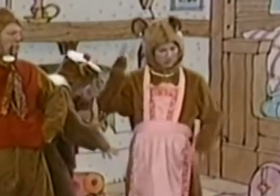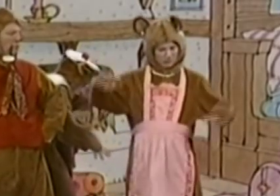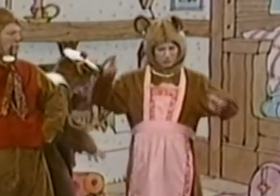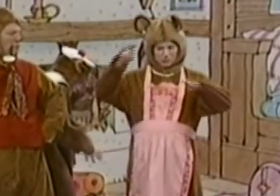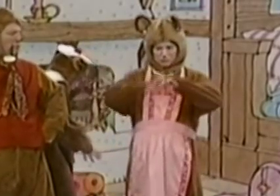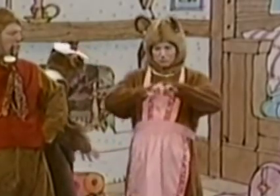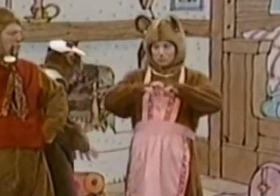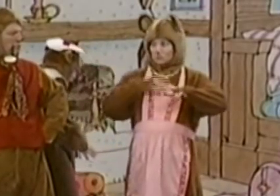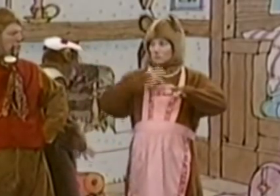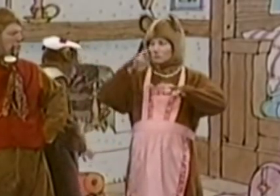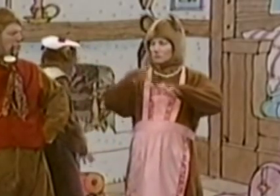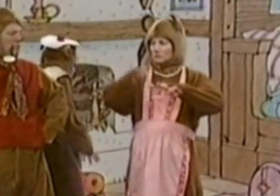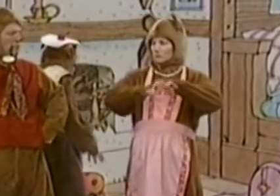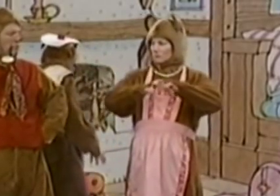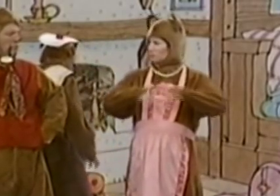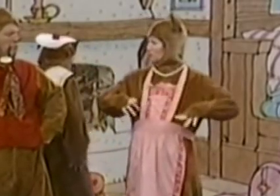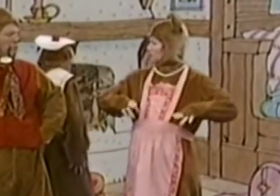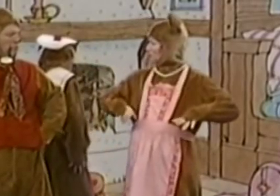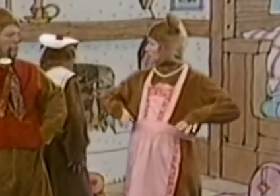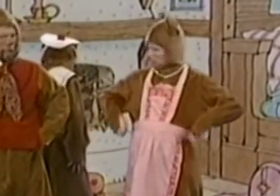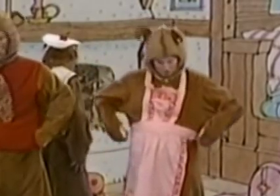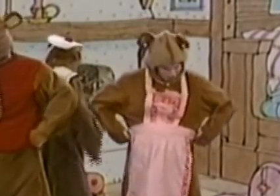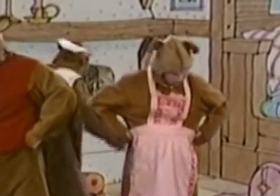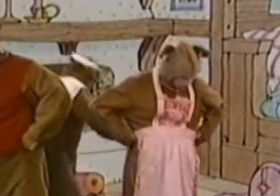Somebody has been sitting in my chair, said Mama Bear.